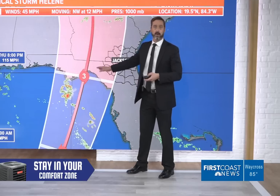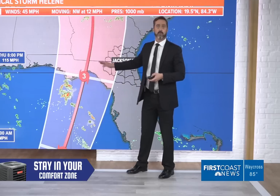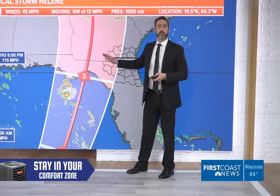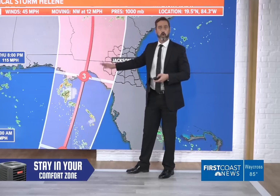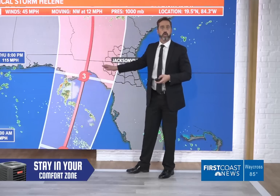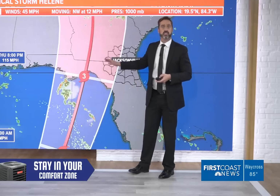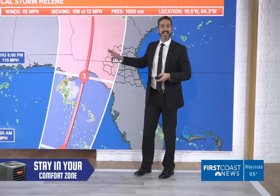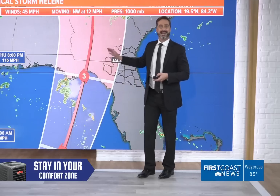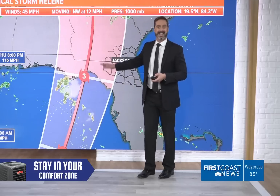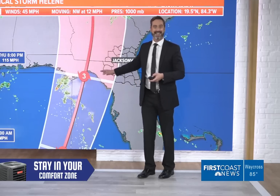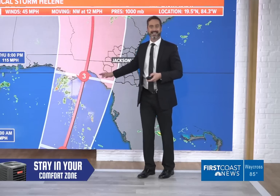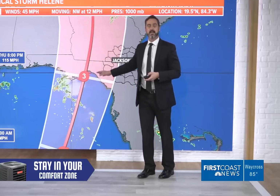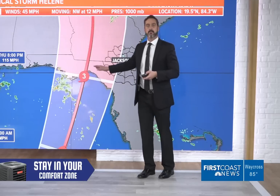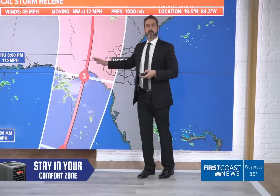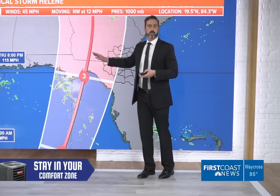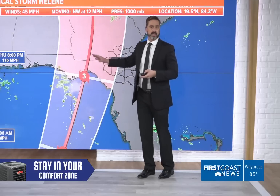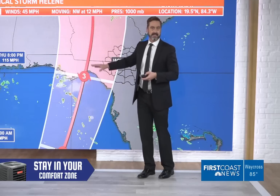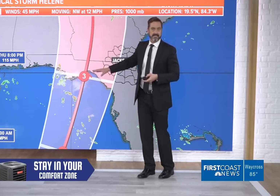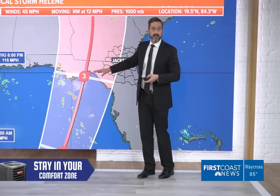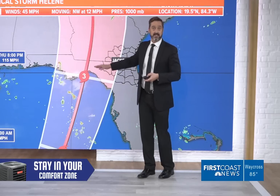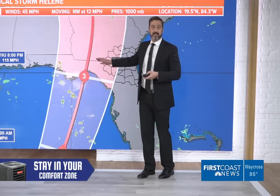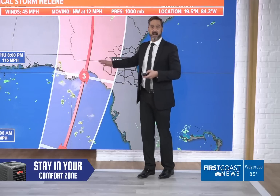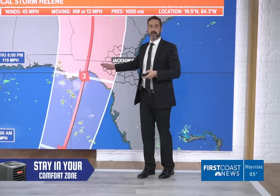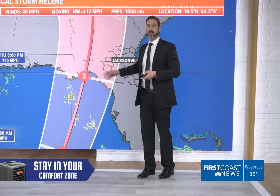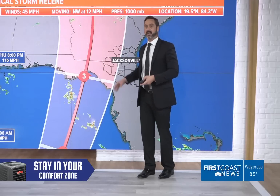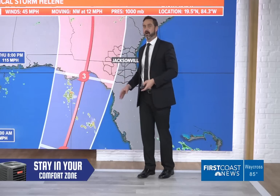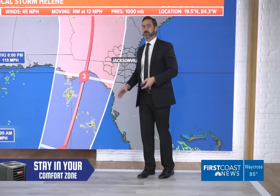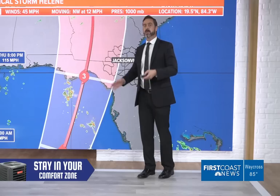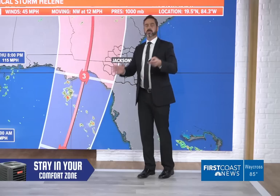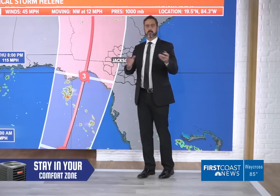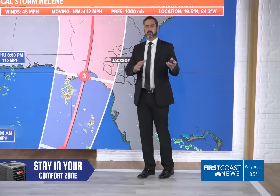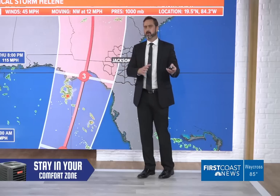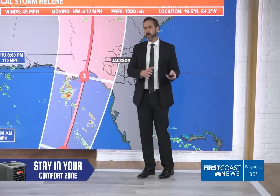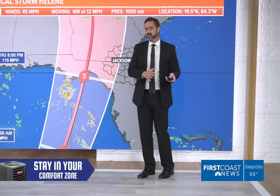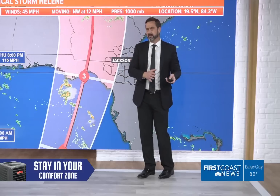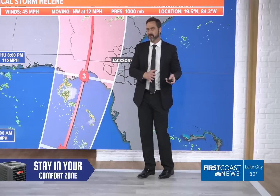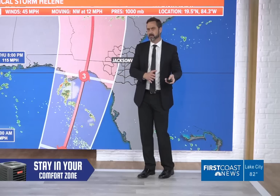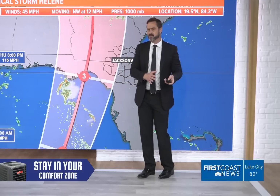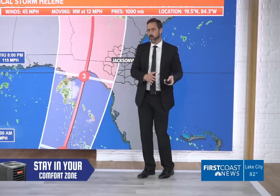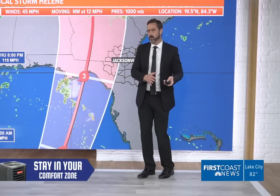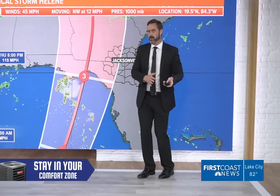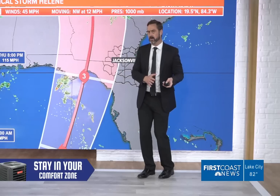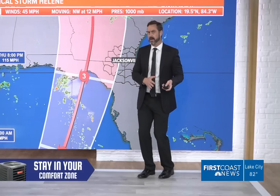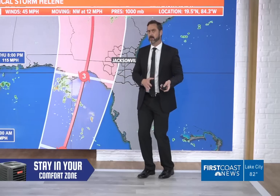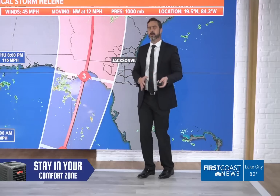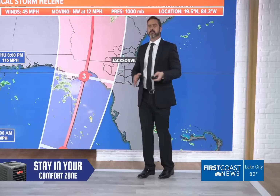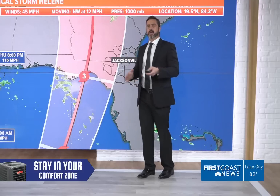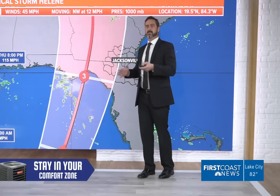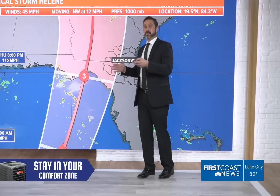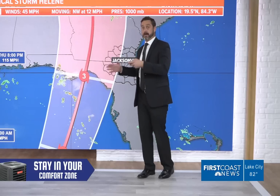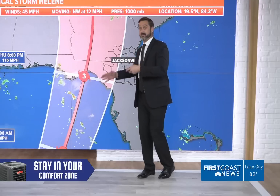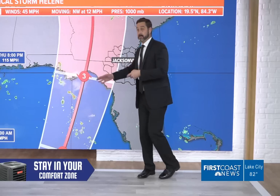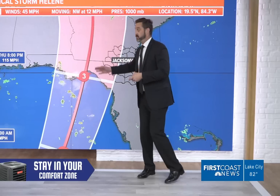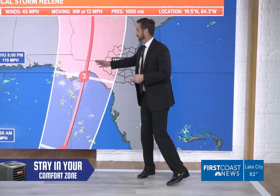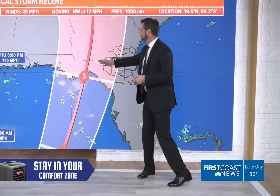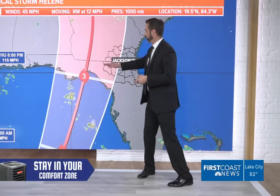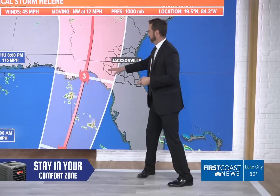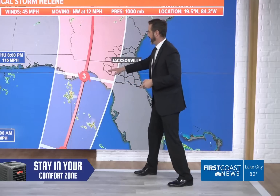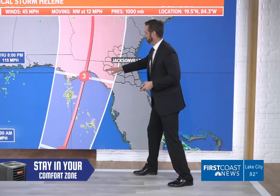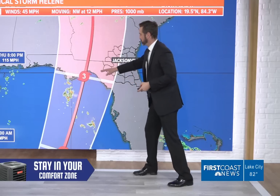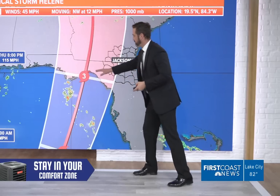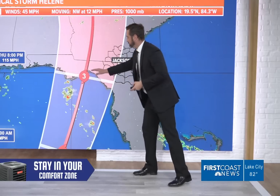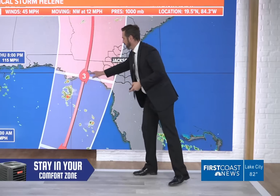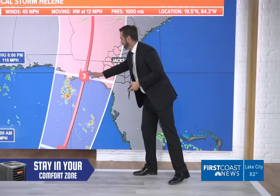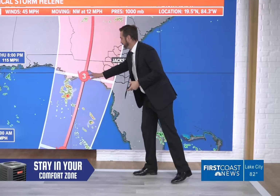landfall here Thursday night between that 7 to 9 o'clock hours. Some computer models have it a little bit slower later, and some have it moving a little